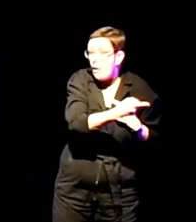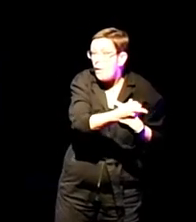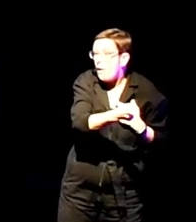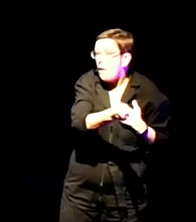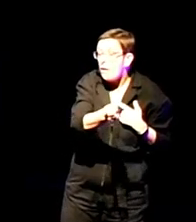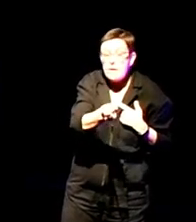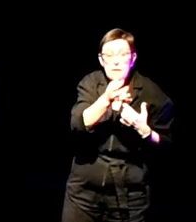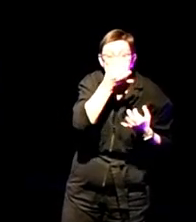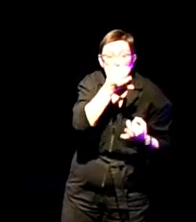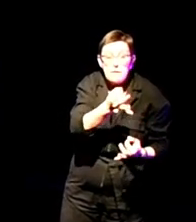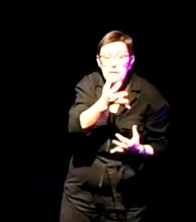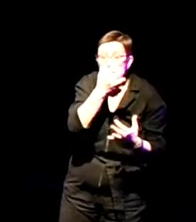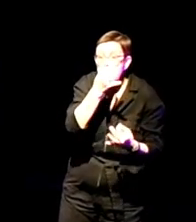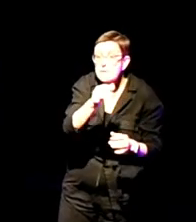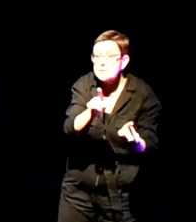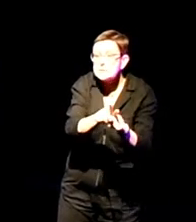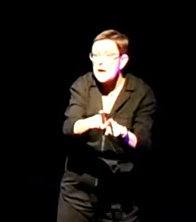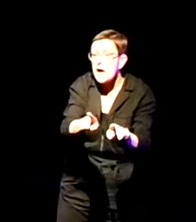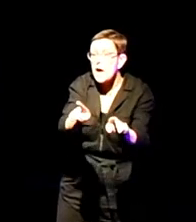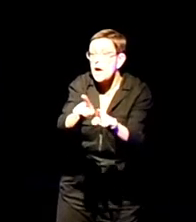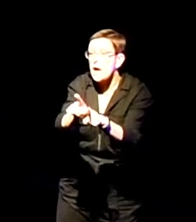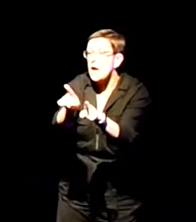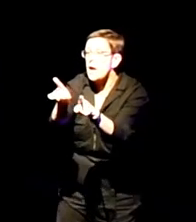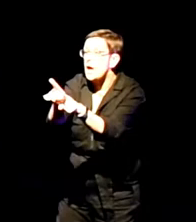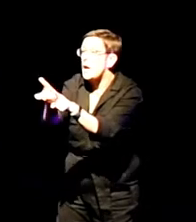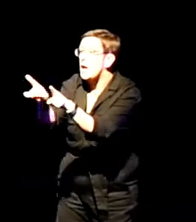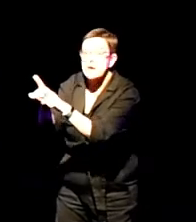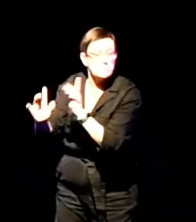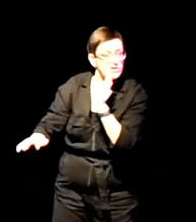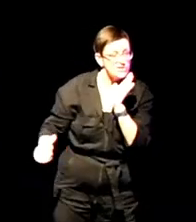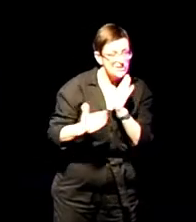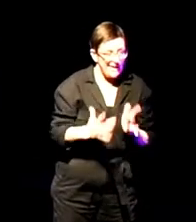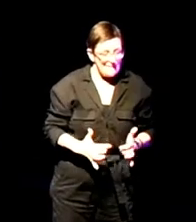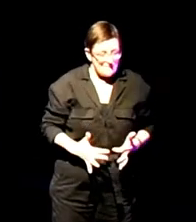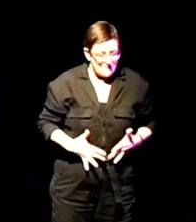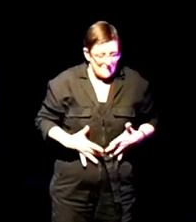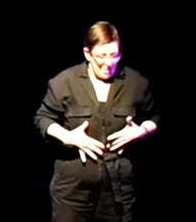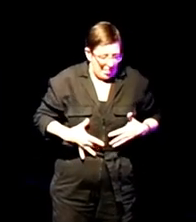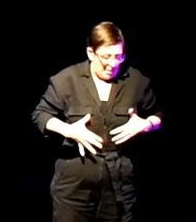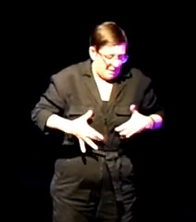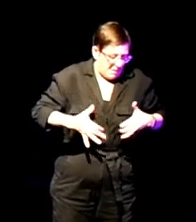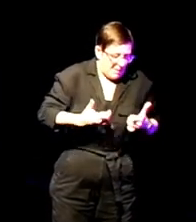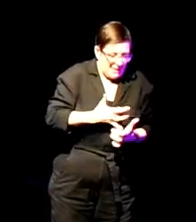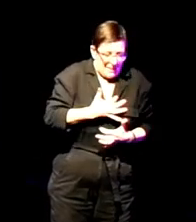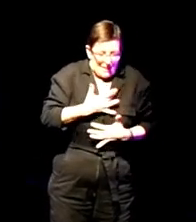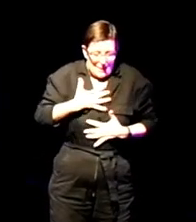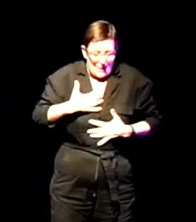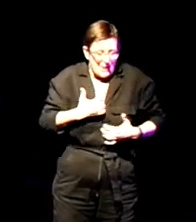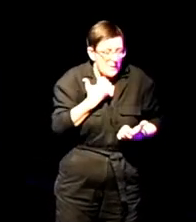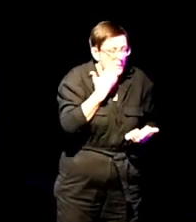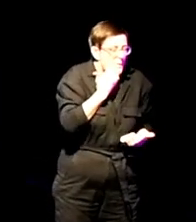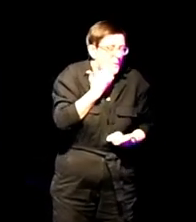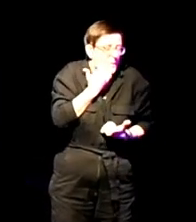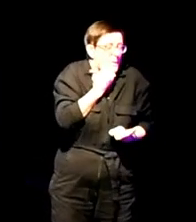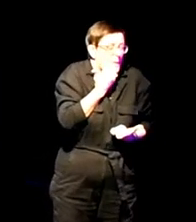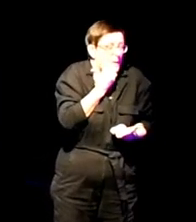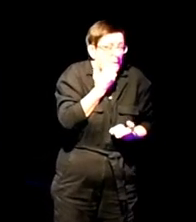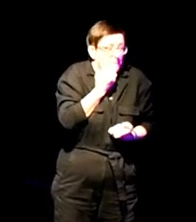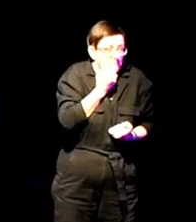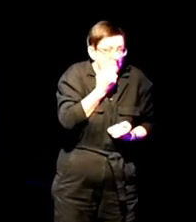saxophone players, jazz made her feel alive and warm, even